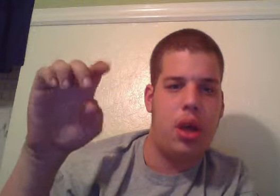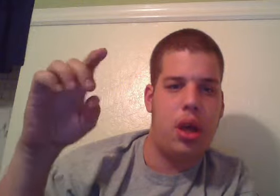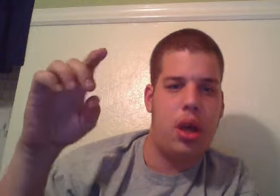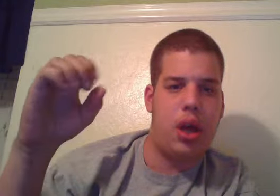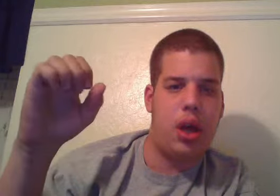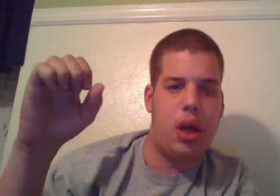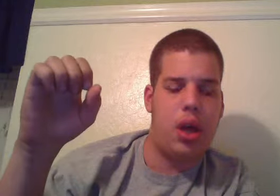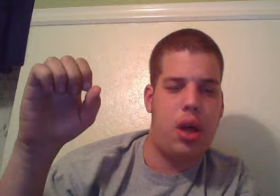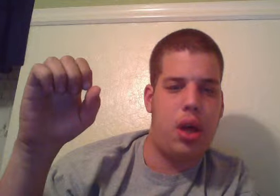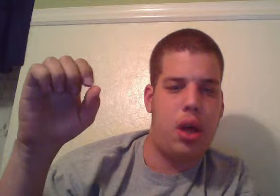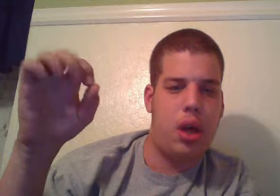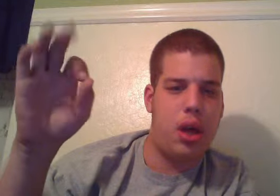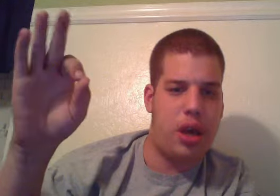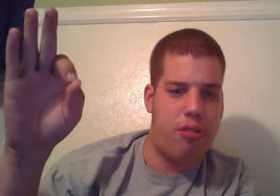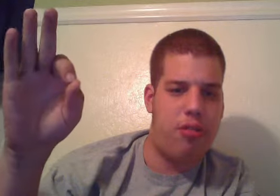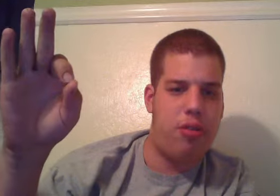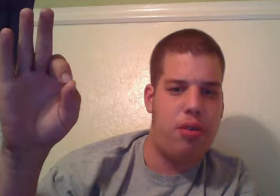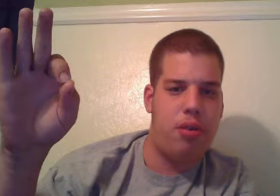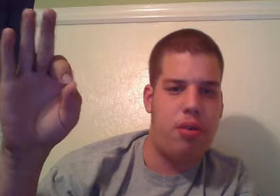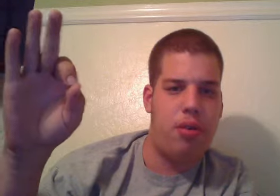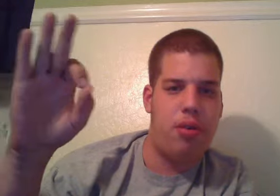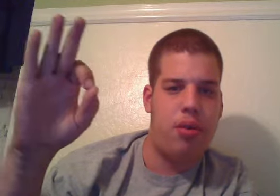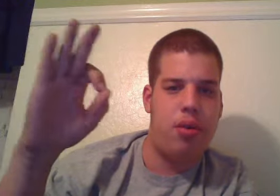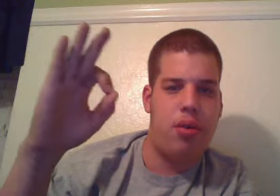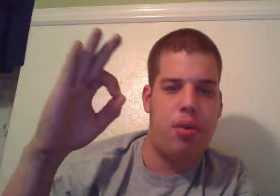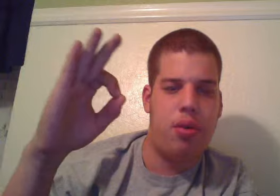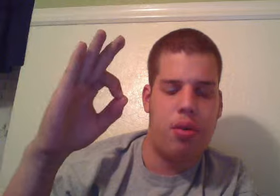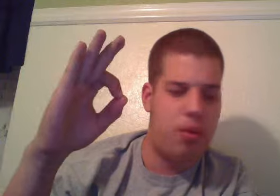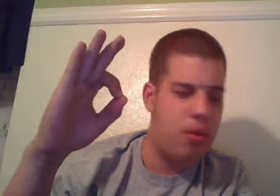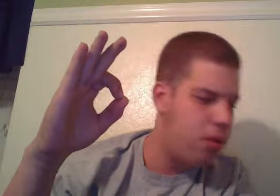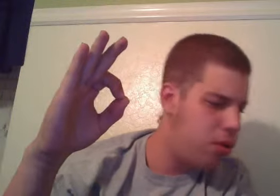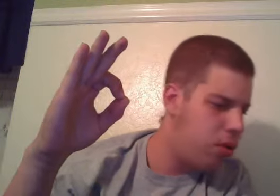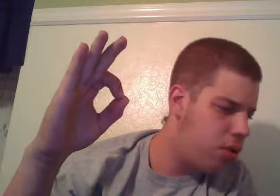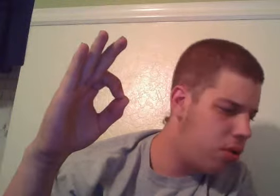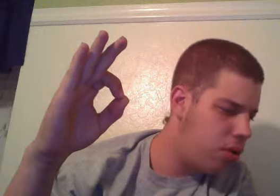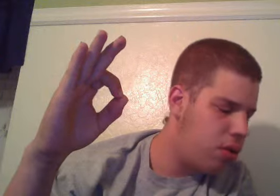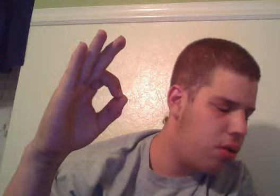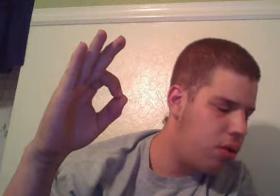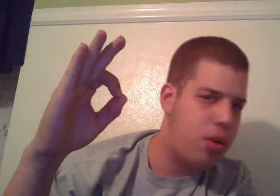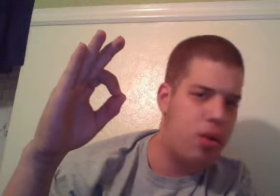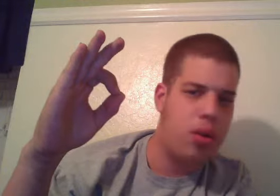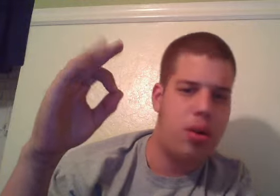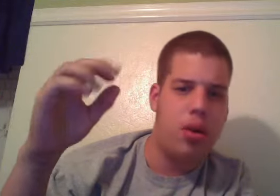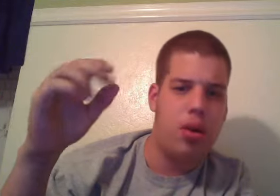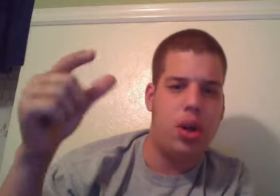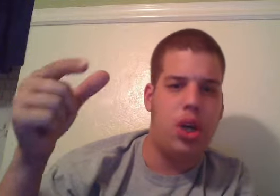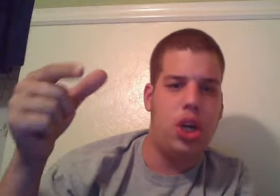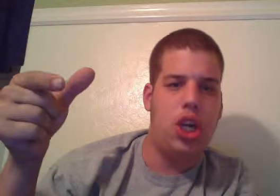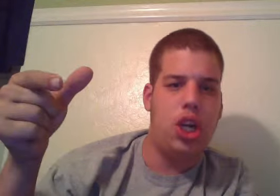E, F, G,